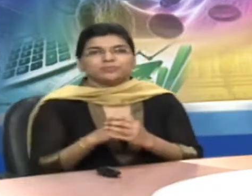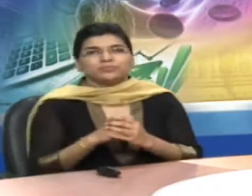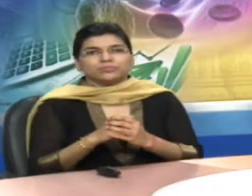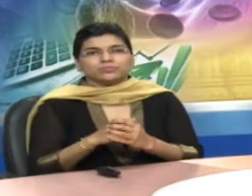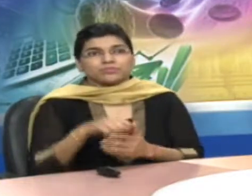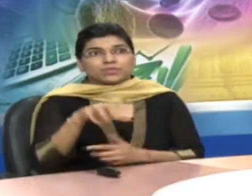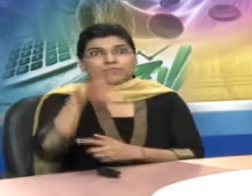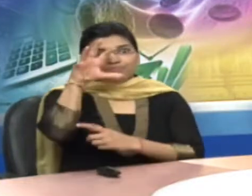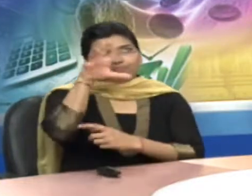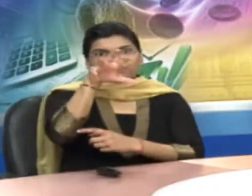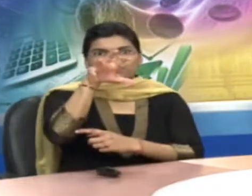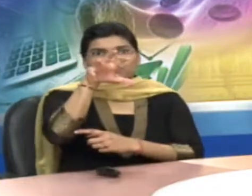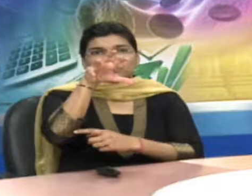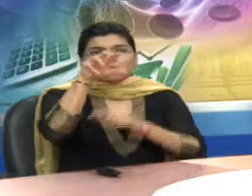Ninth word is